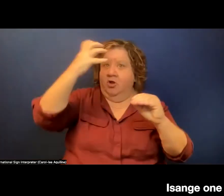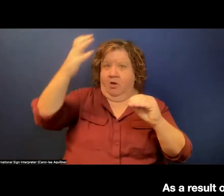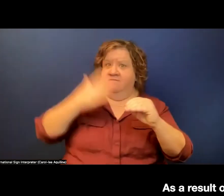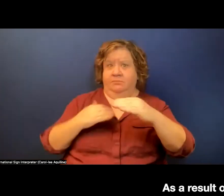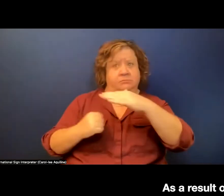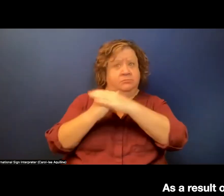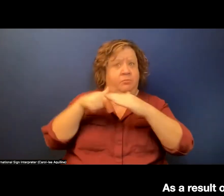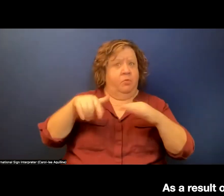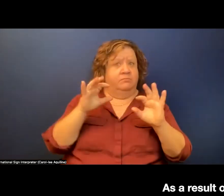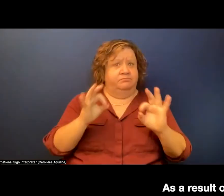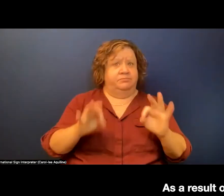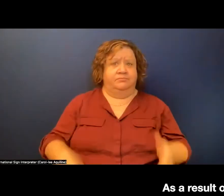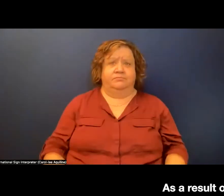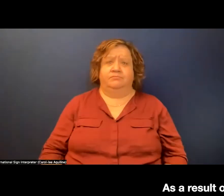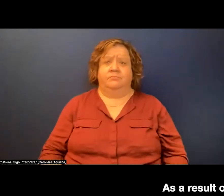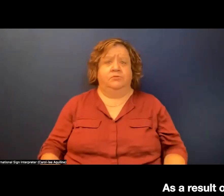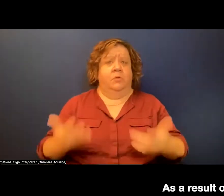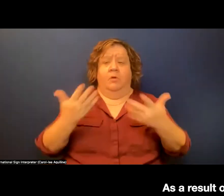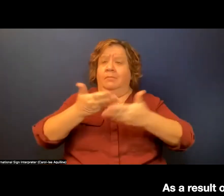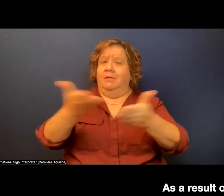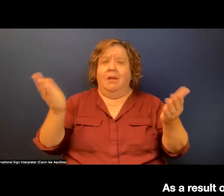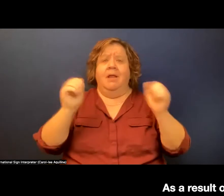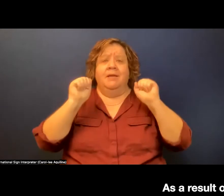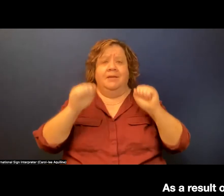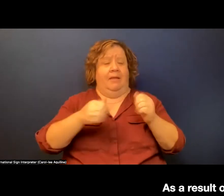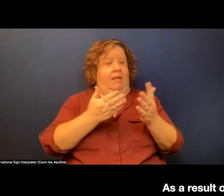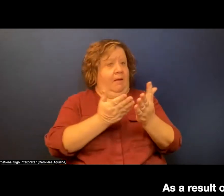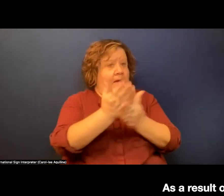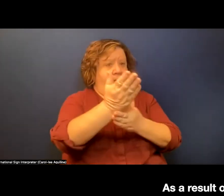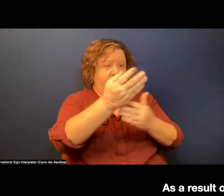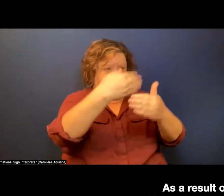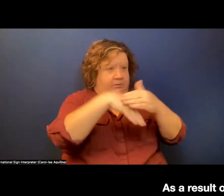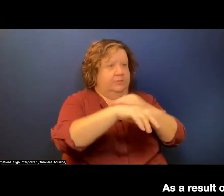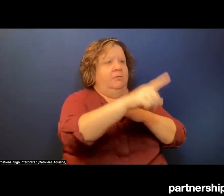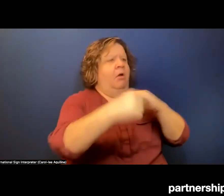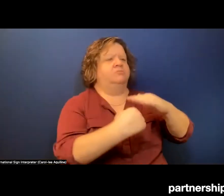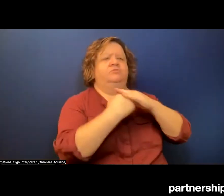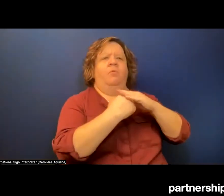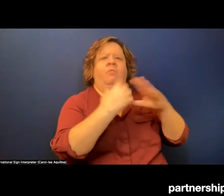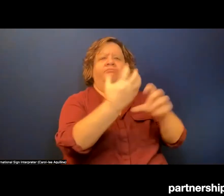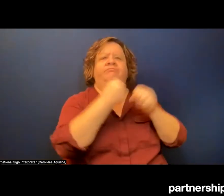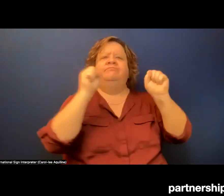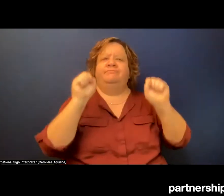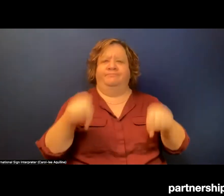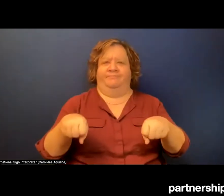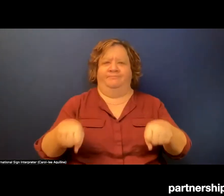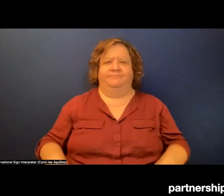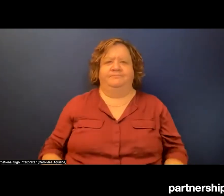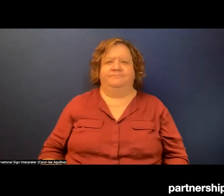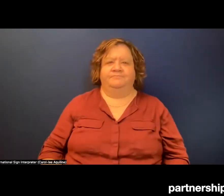disability mainstreaming. As a result of the partnership, flexible partnership with Disabilities Rights